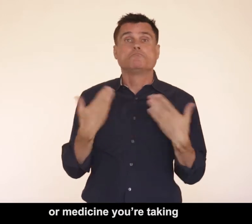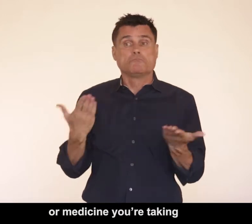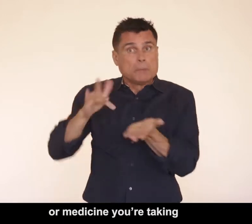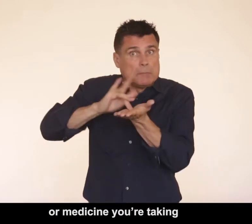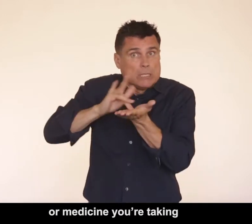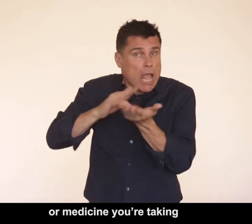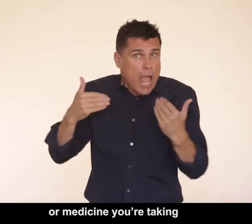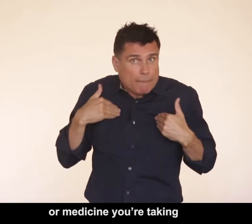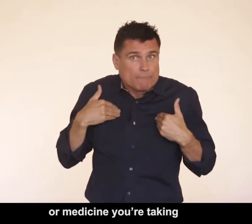or medicine you're taking.